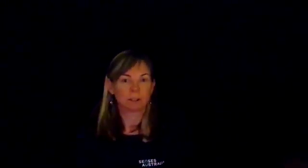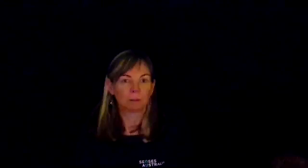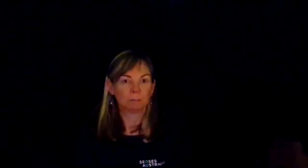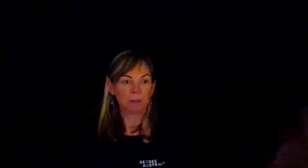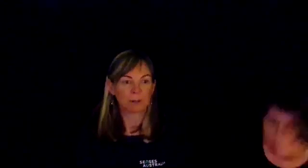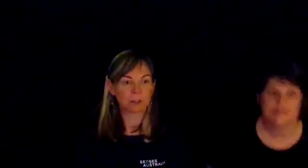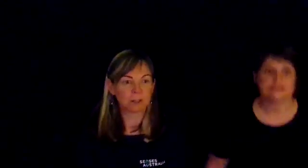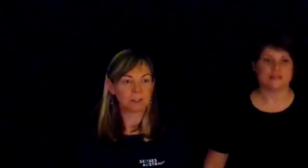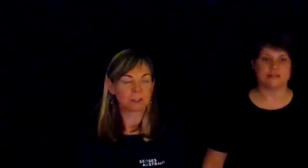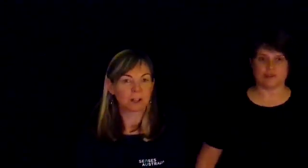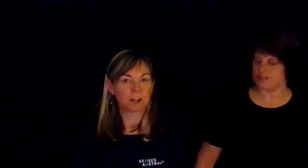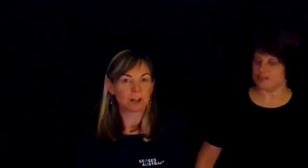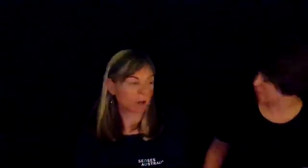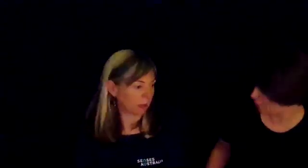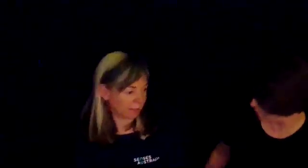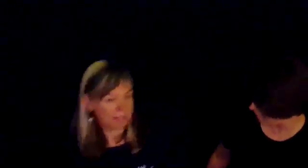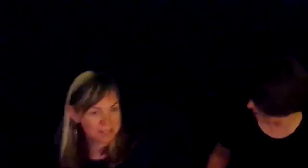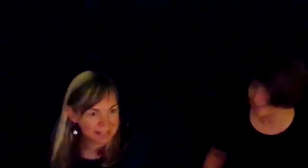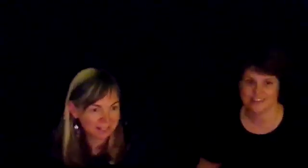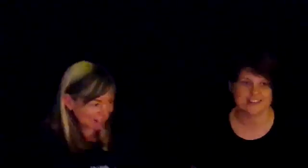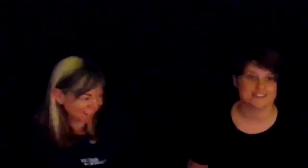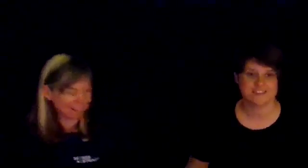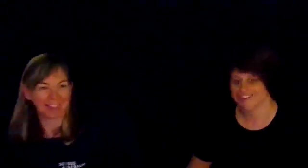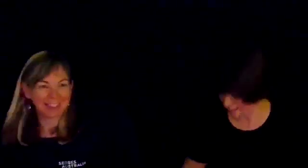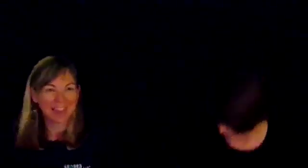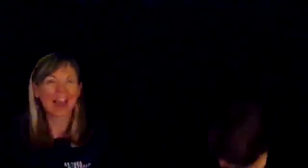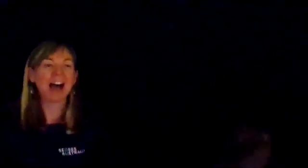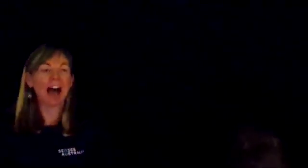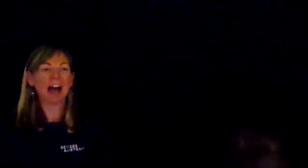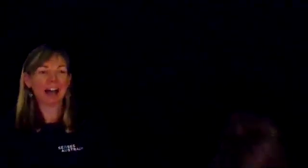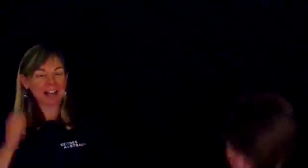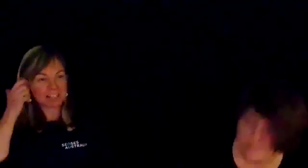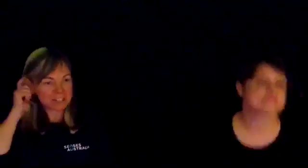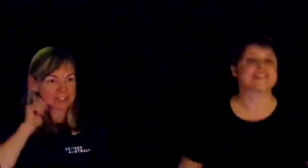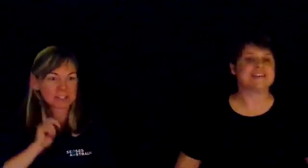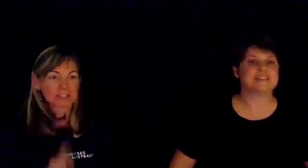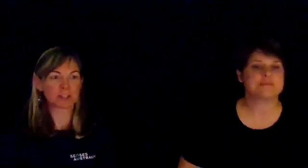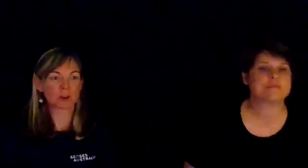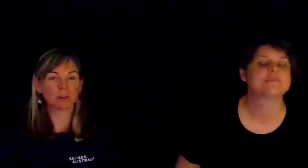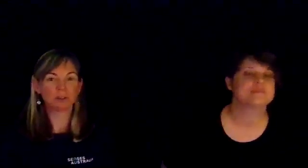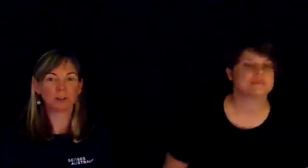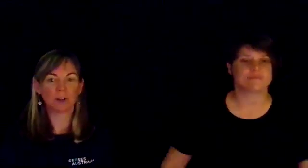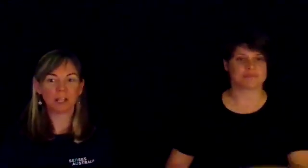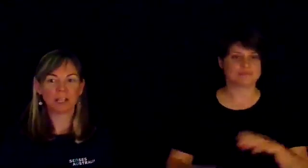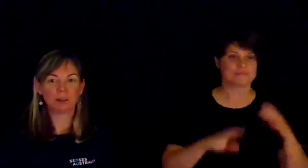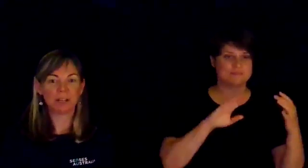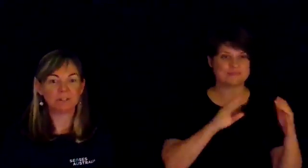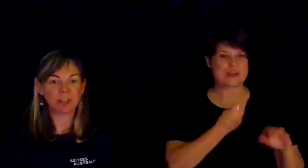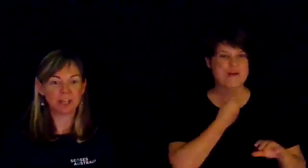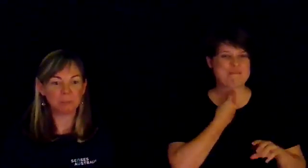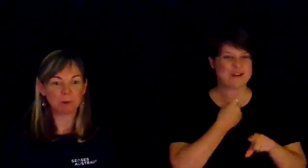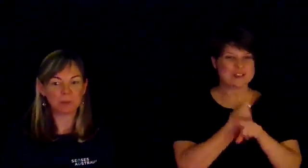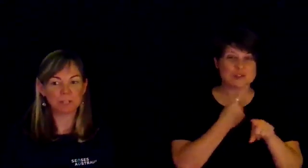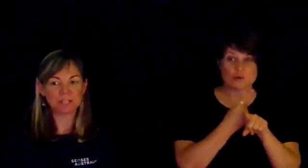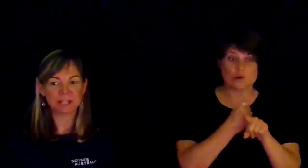It's Meredith. I just push it. Yes, yes, okay. Thank you. So